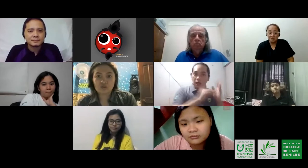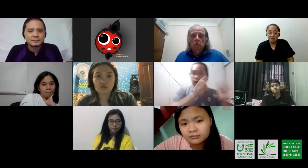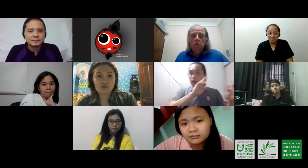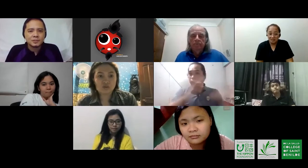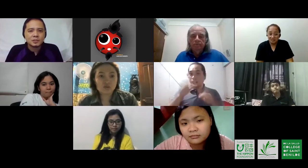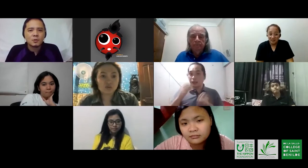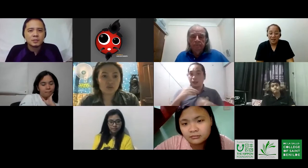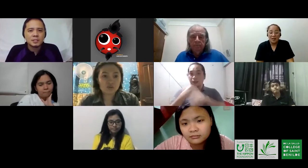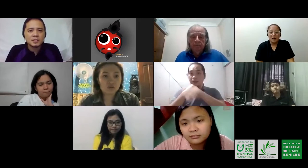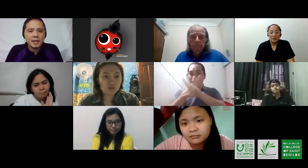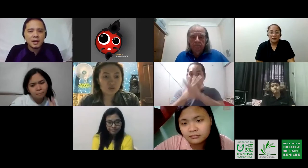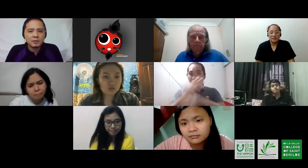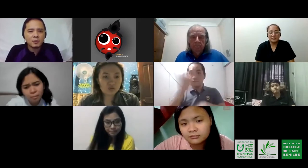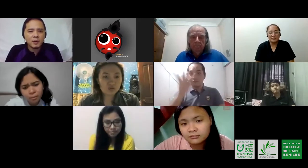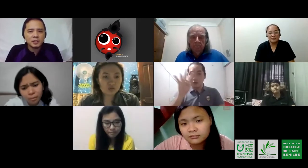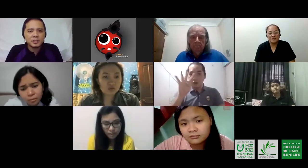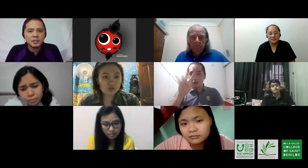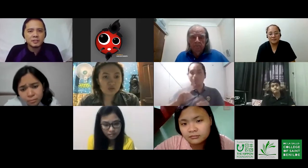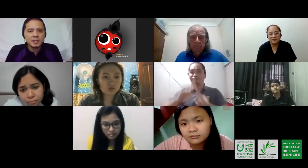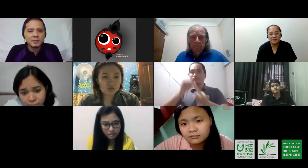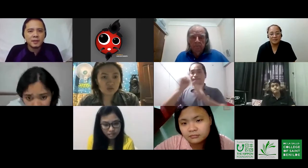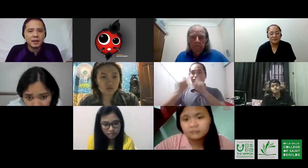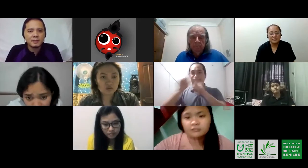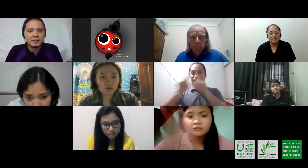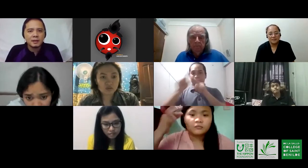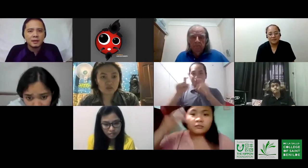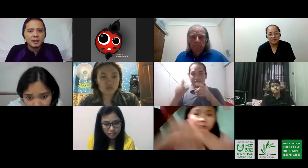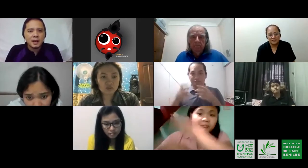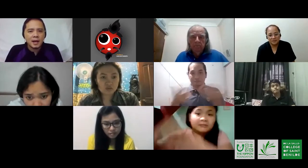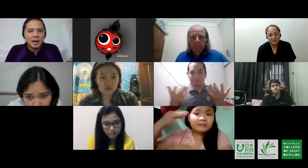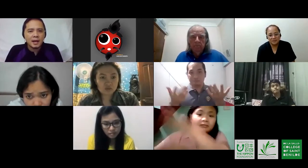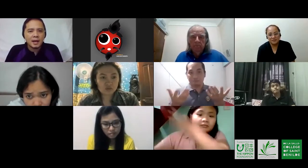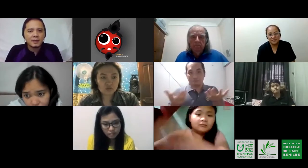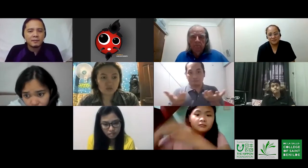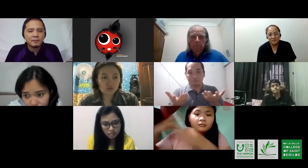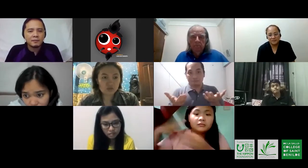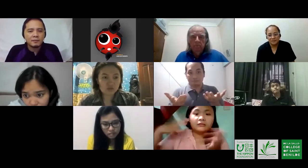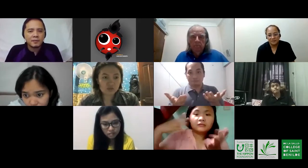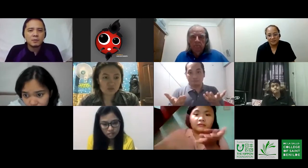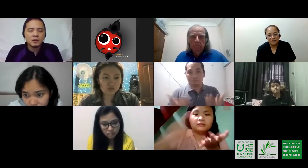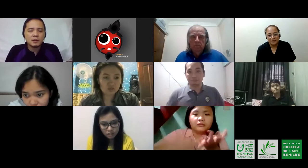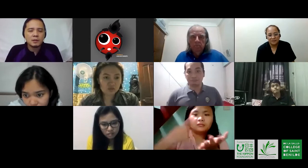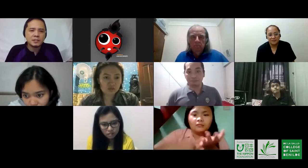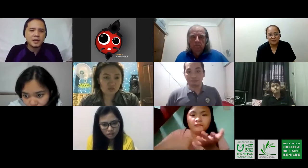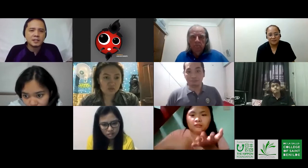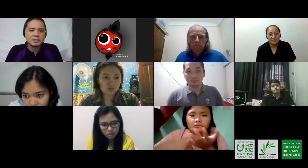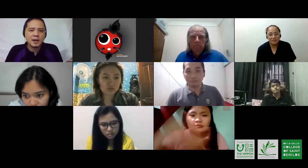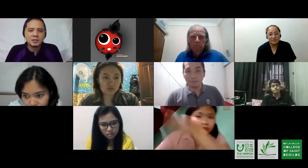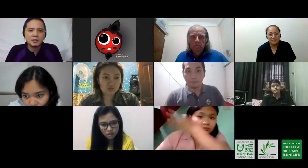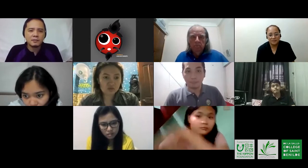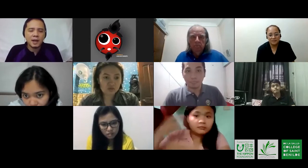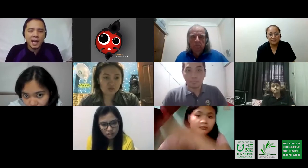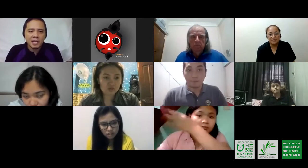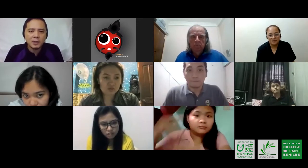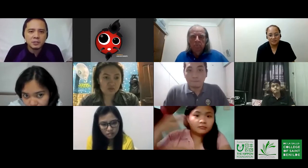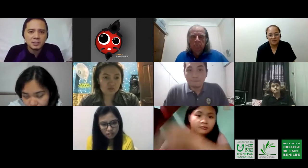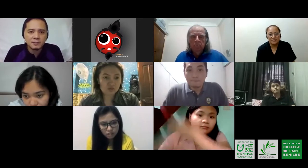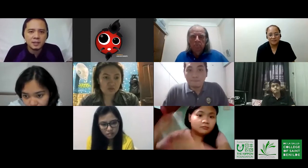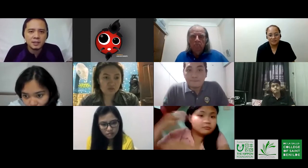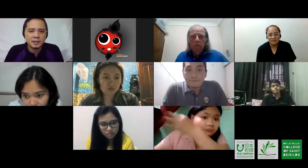Good. So we'll just lay out the questions, and then that's when we'll have the chance to ask you any questions if needed.